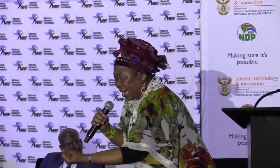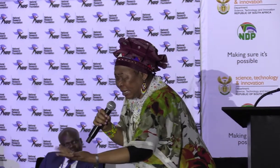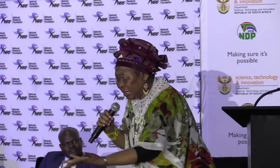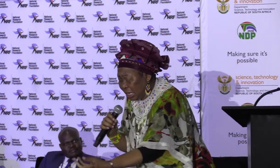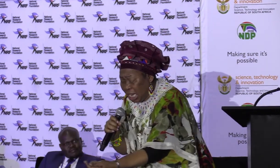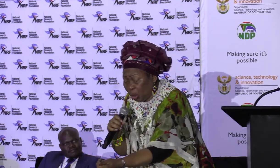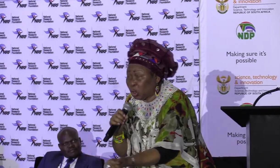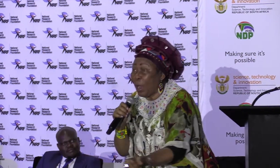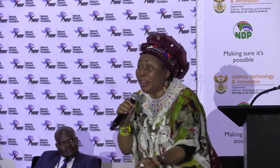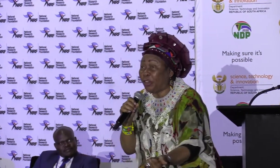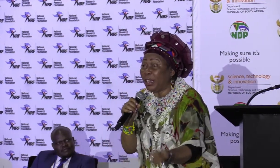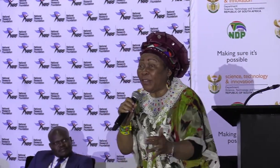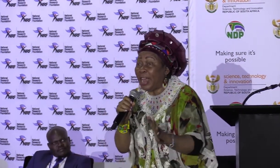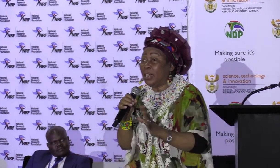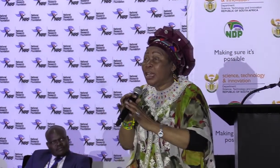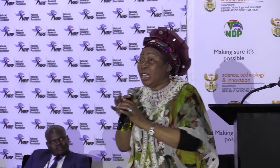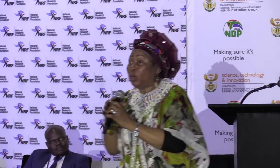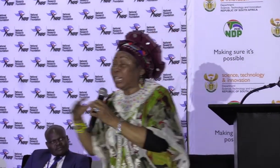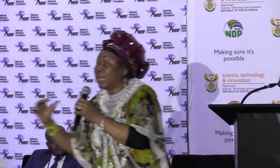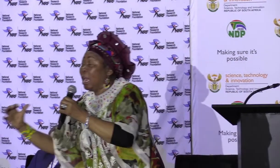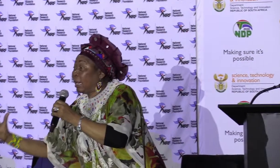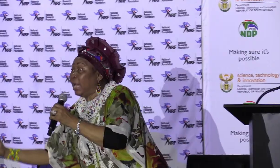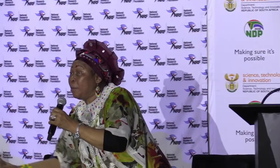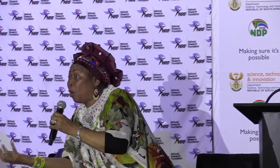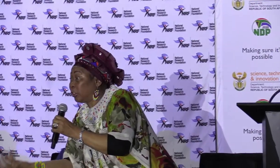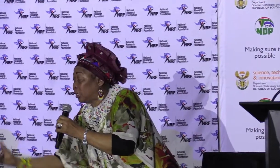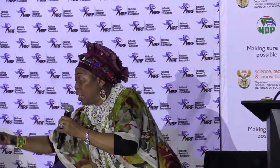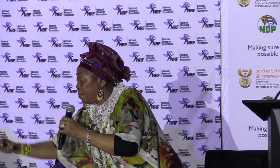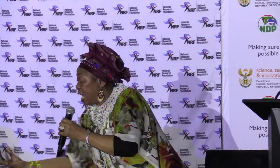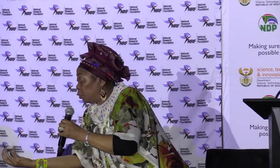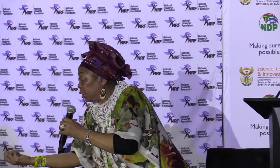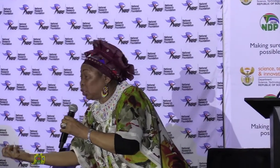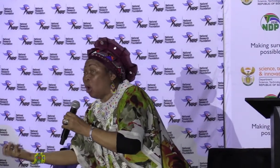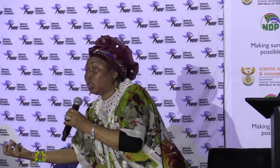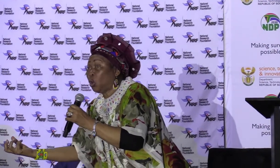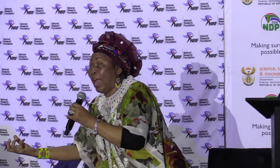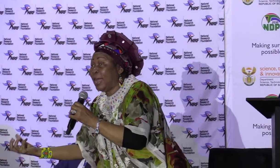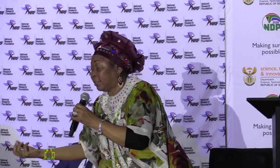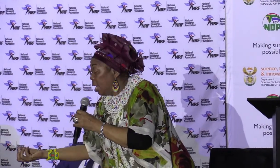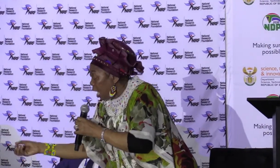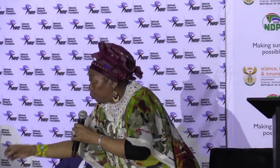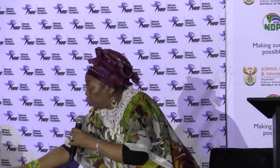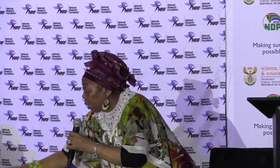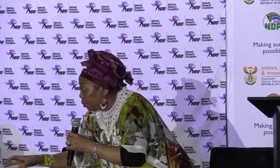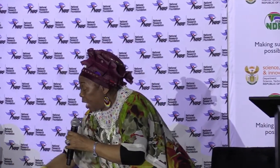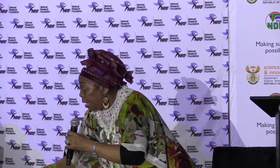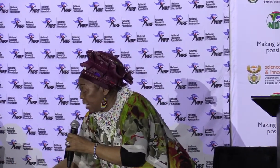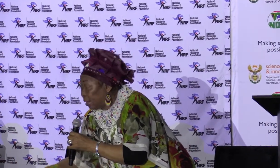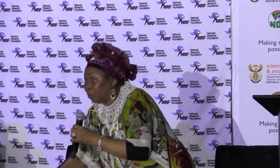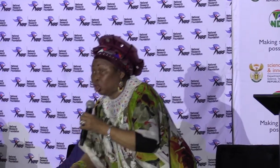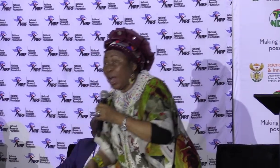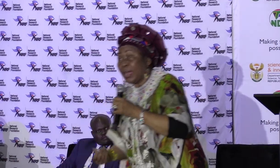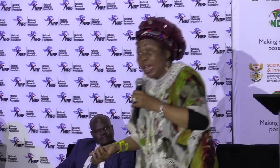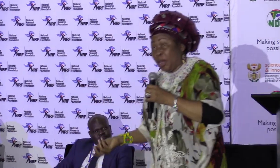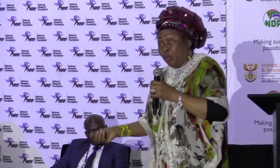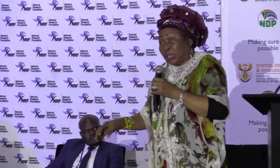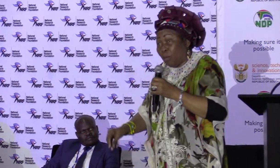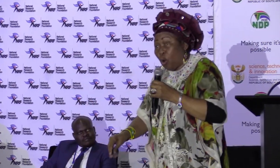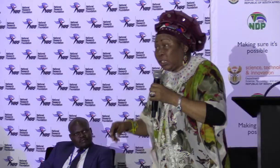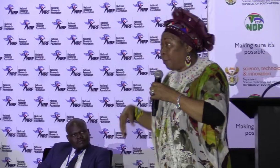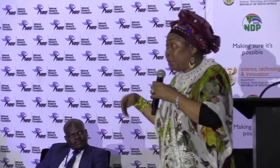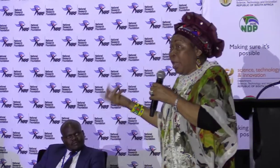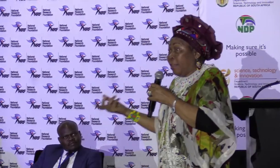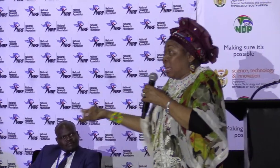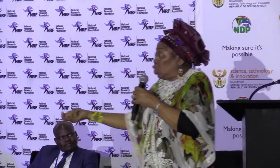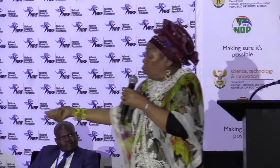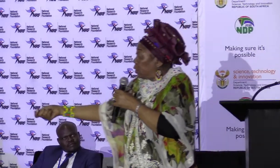arts man. He could do anything. And then he would take clay pots made with his own two hands and put them there, let them dry, and put